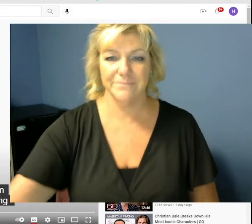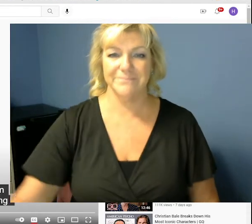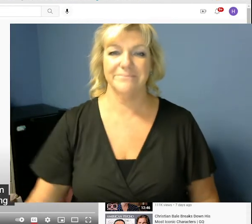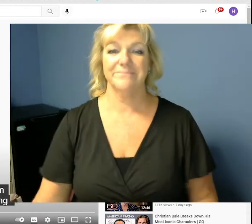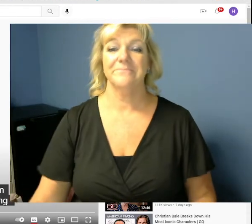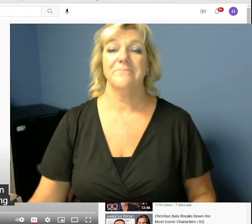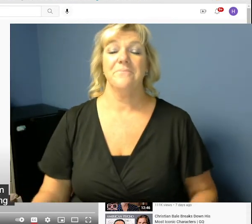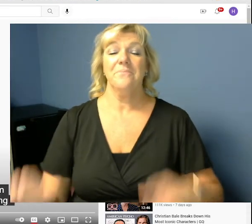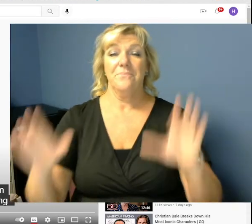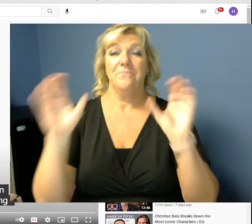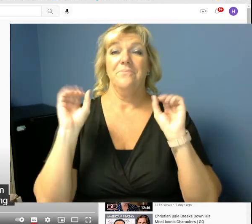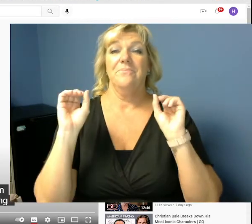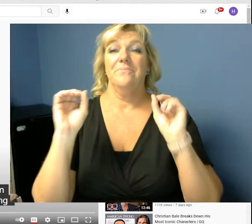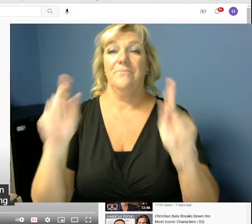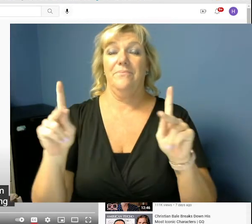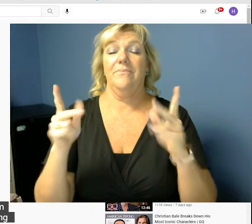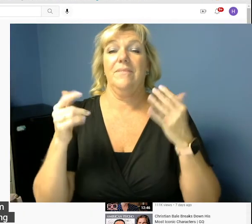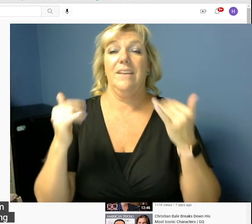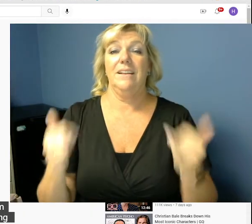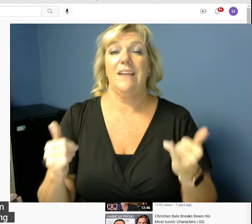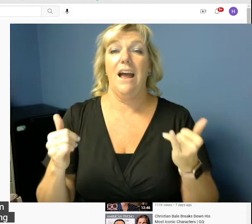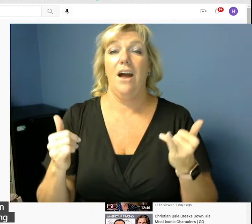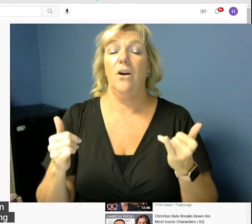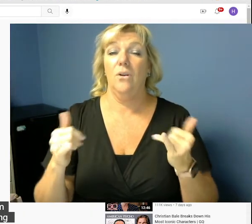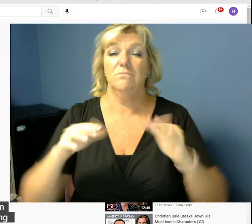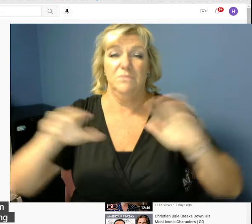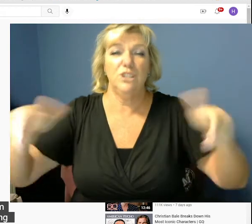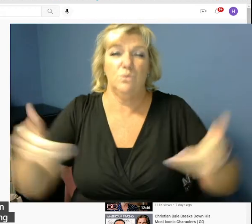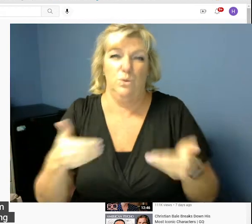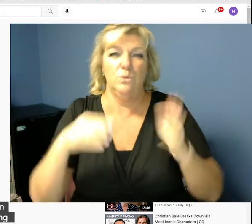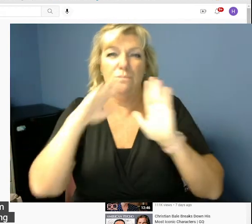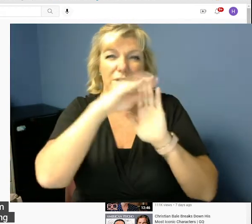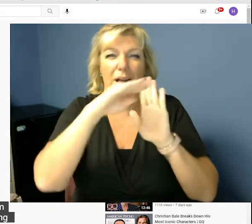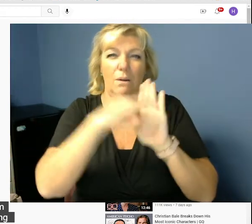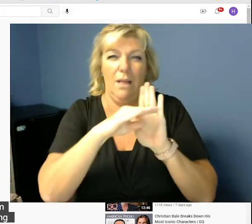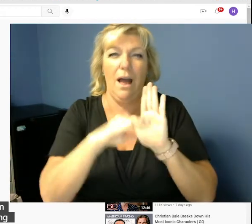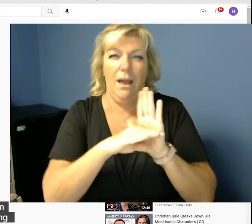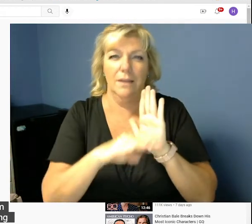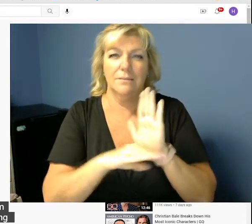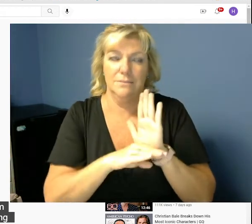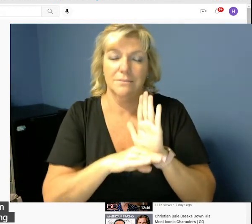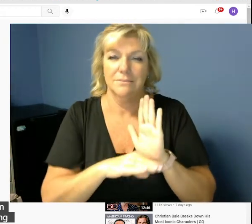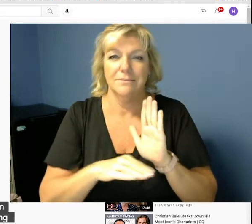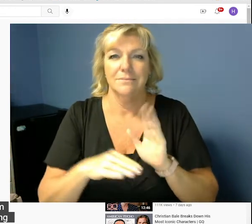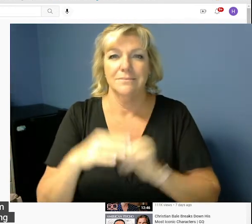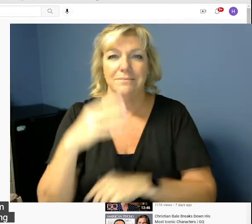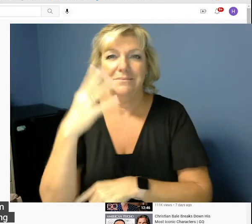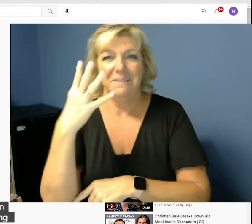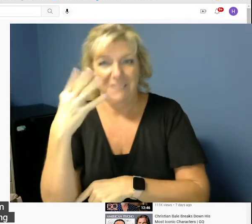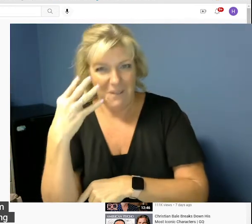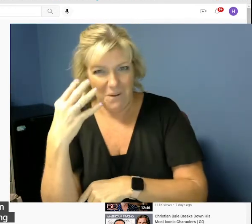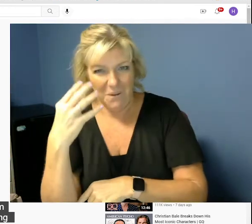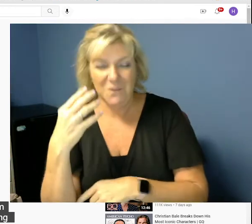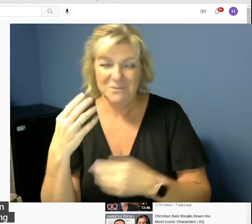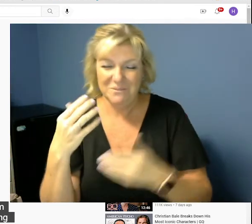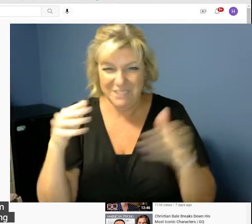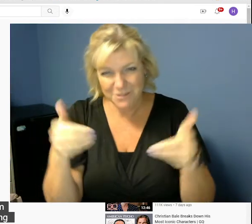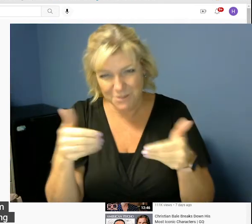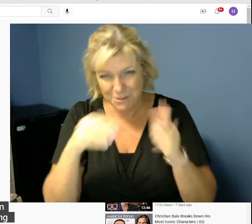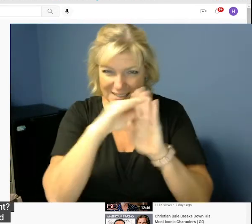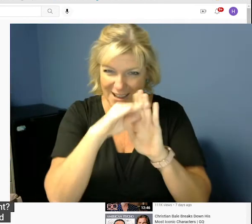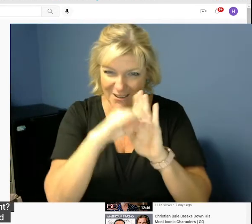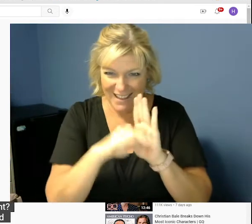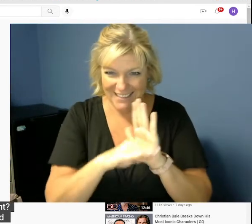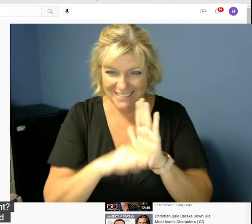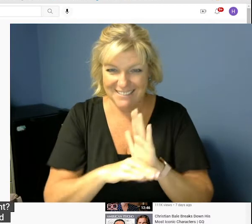All right, so in this video, or in this outline, I'm doing a video, but in this outline, we are